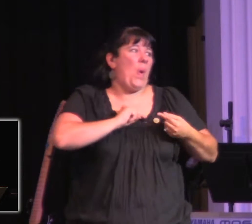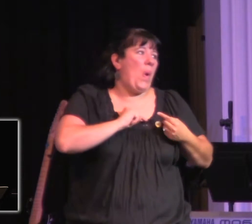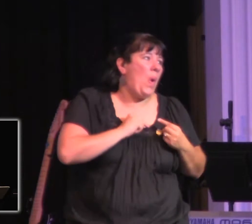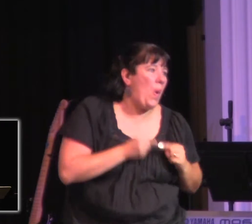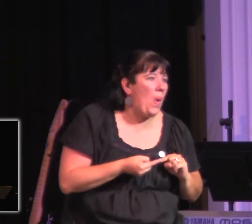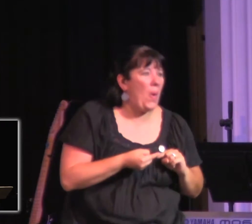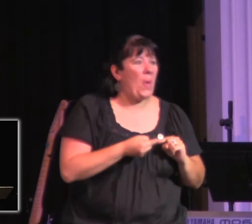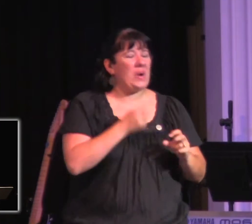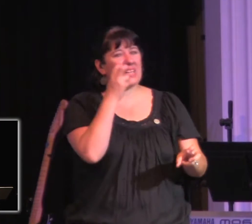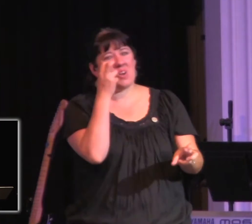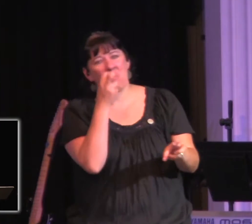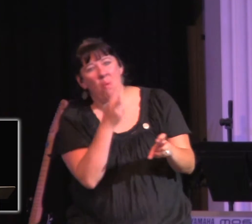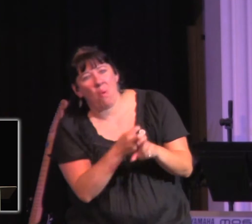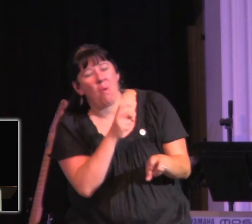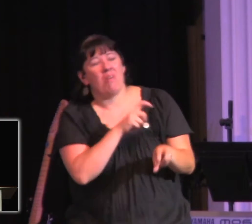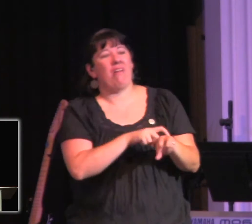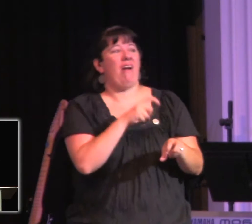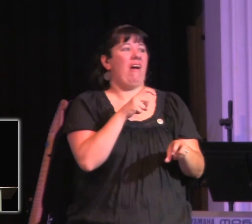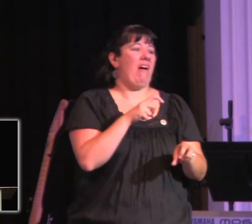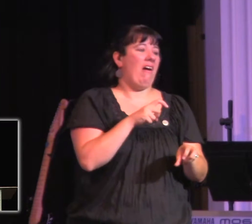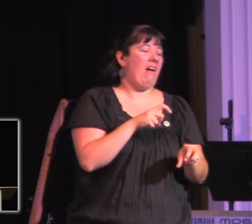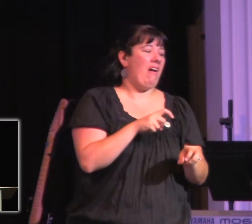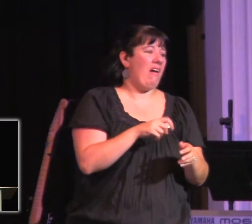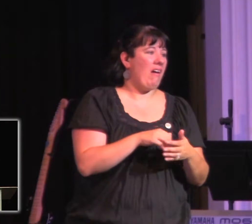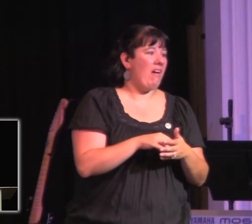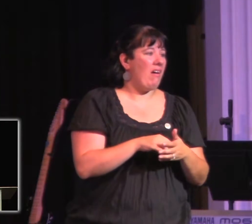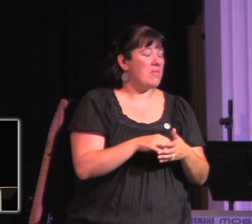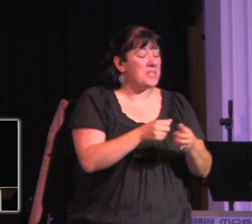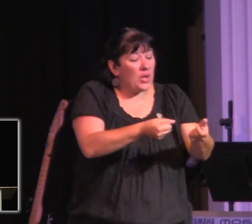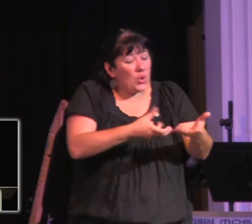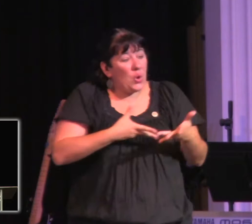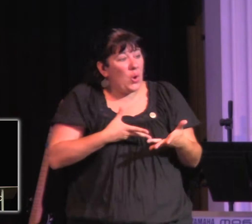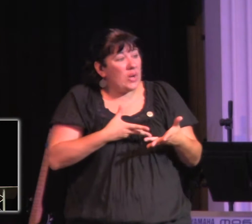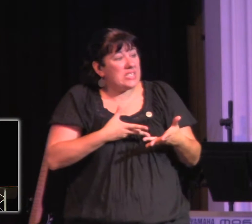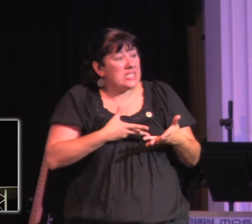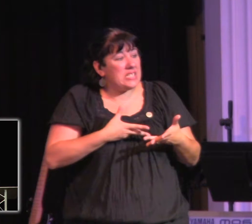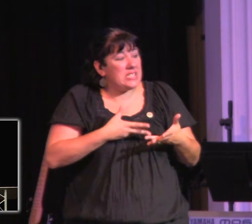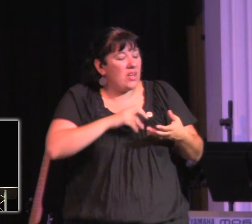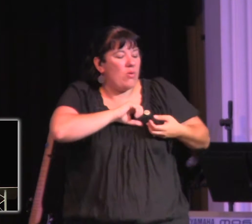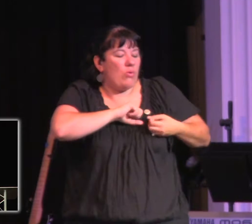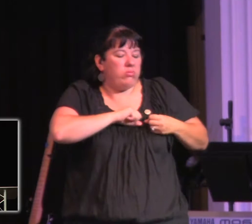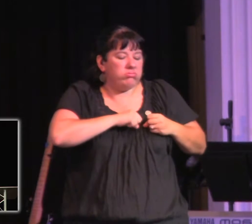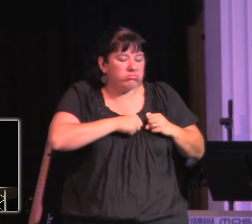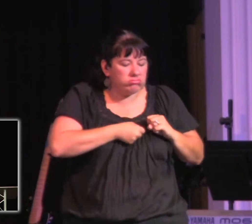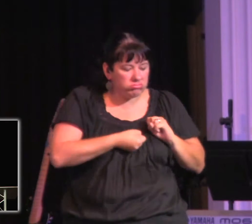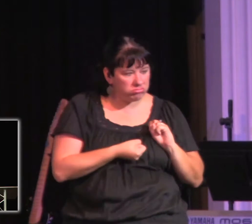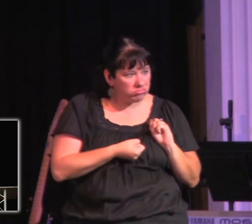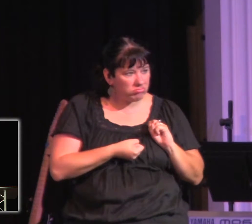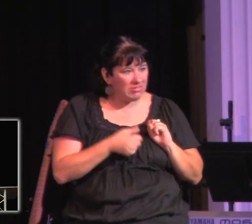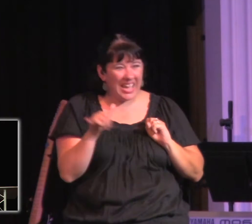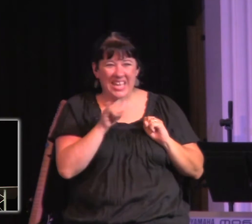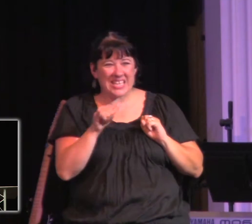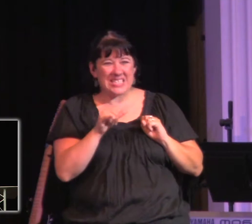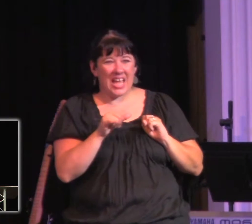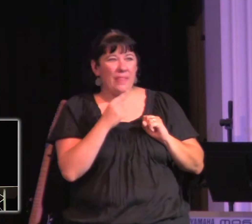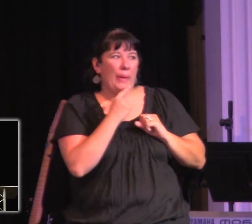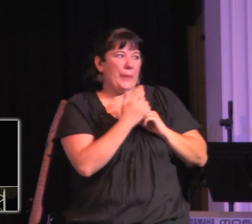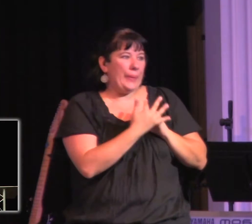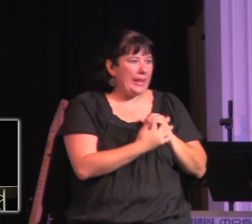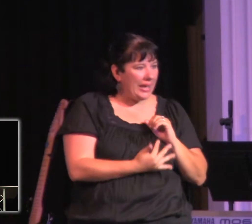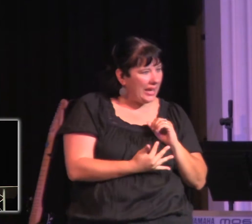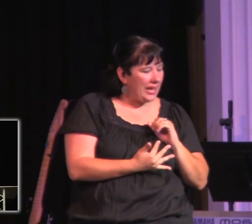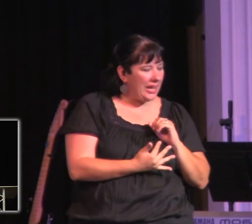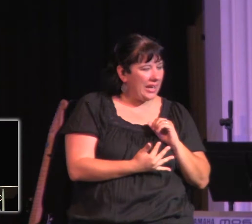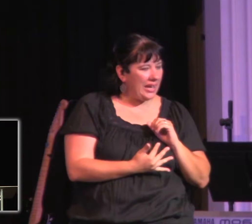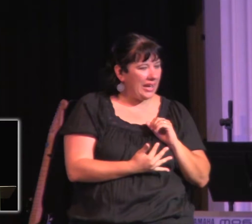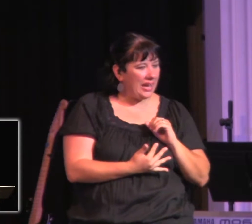them bleeding emotionally. Come on, are y'all out there? Are y'all hearing me? You see, it's been known